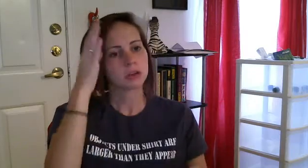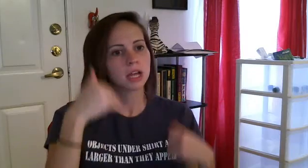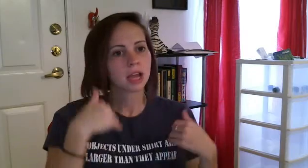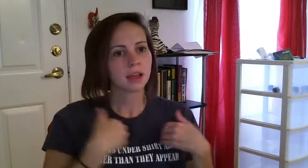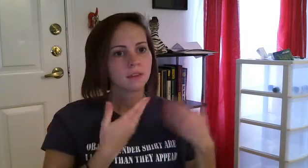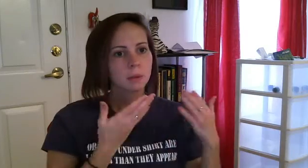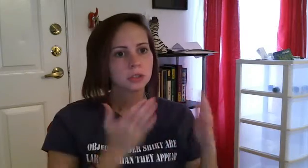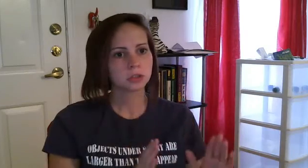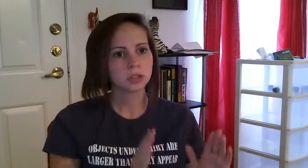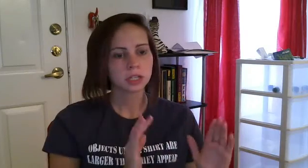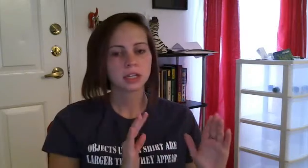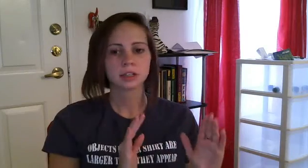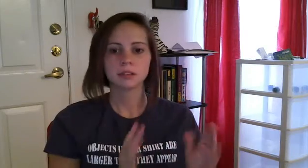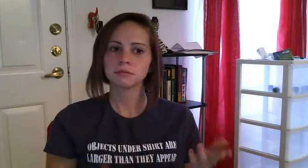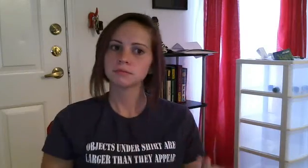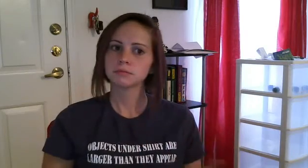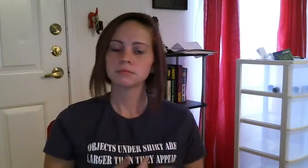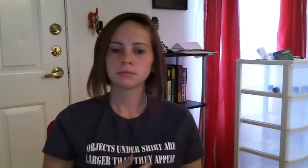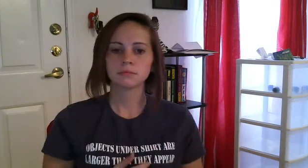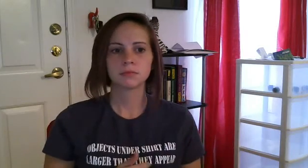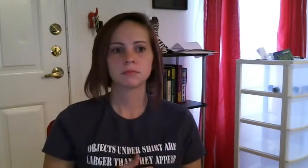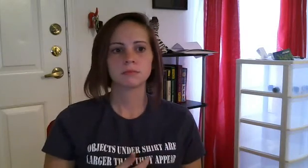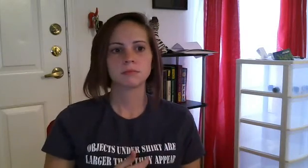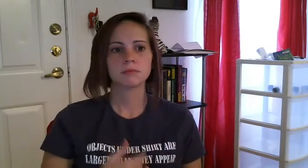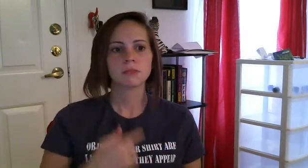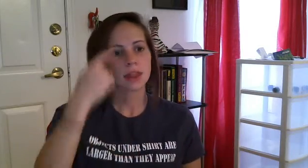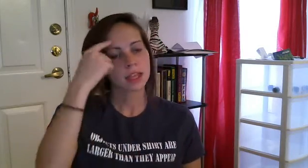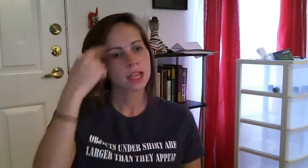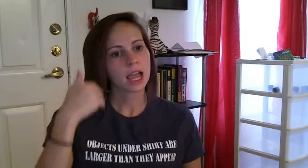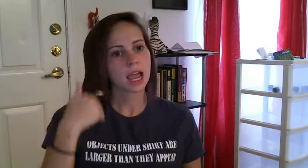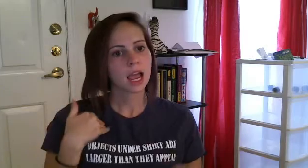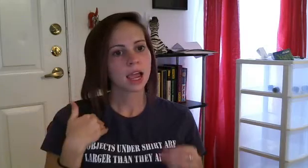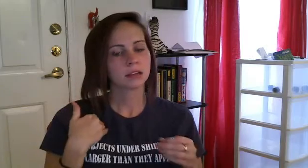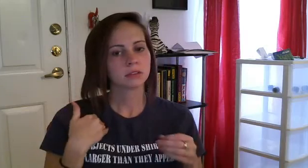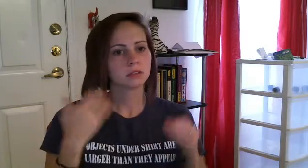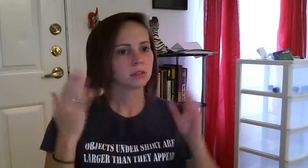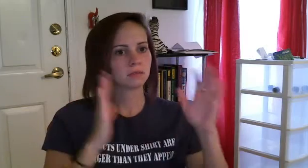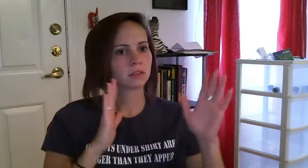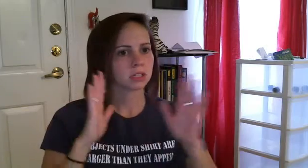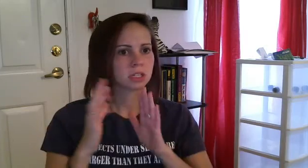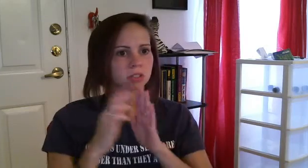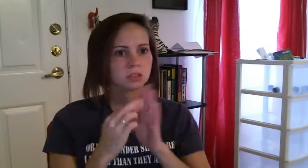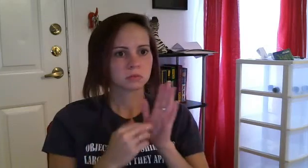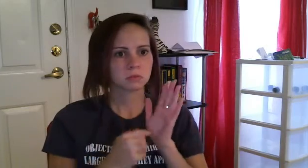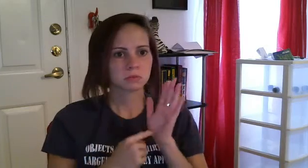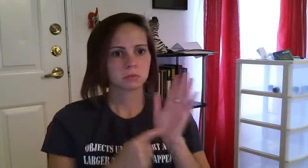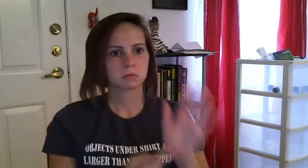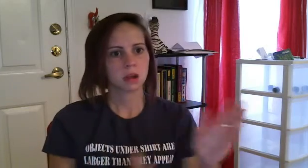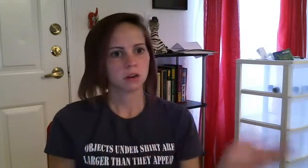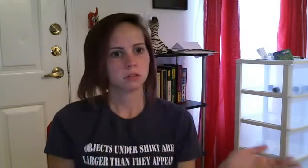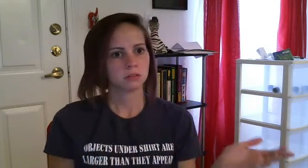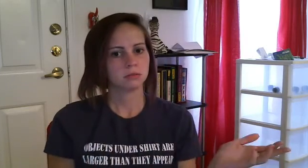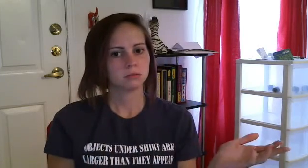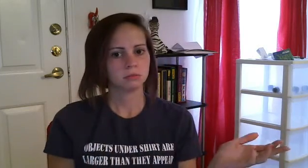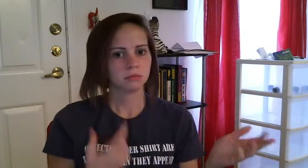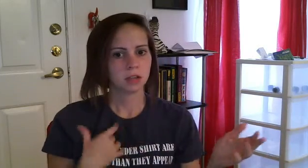opportunity. I think that I had fantastic role models in my teachers and who they were, and that I was able to learn things that